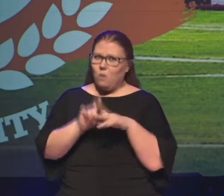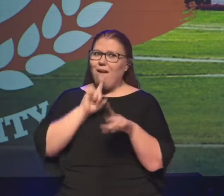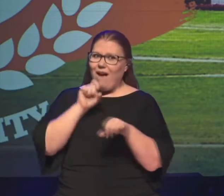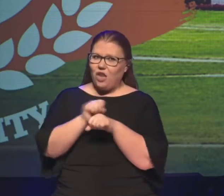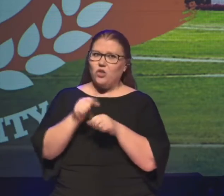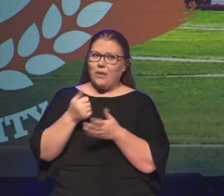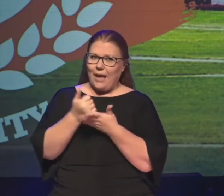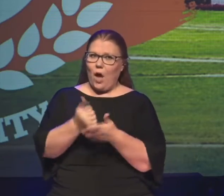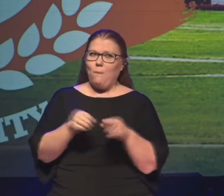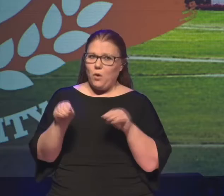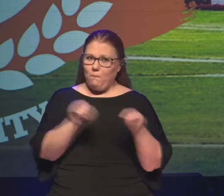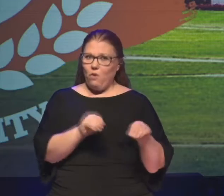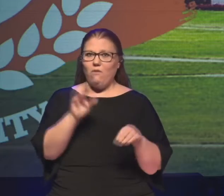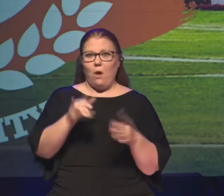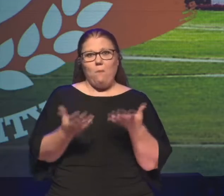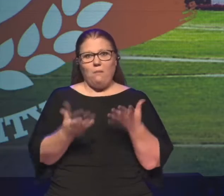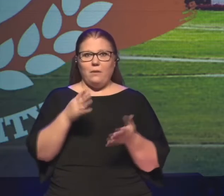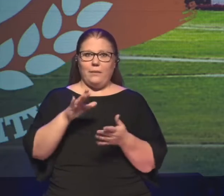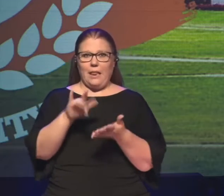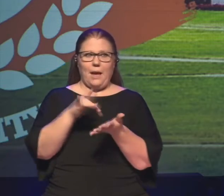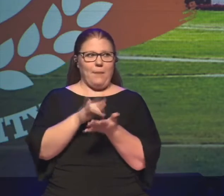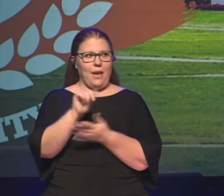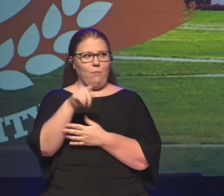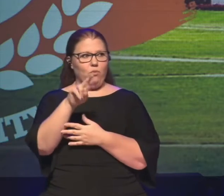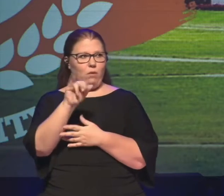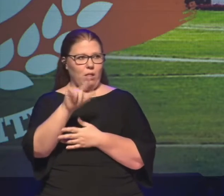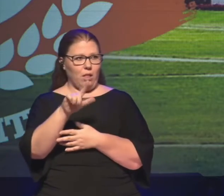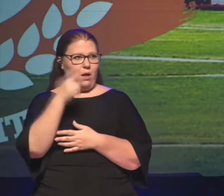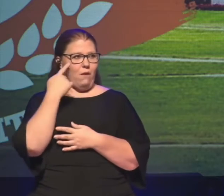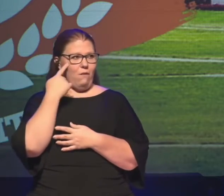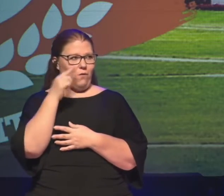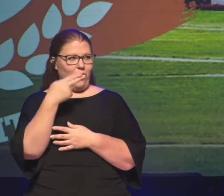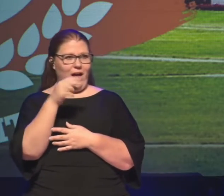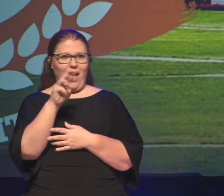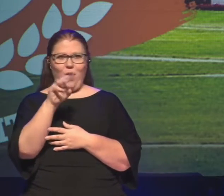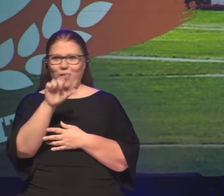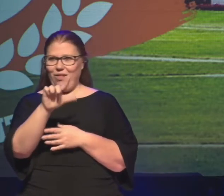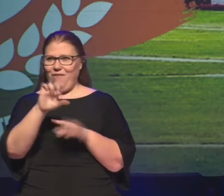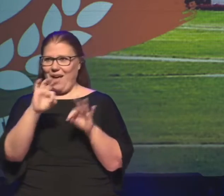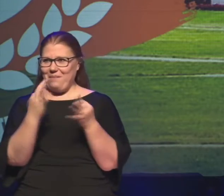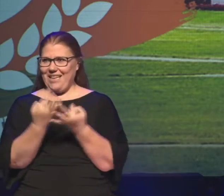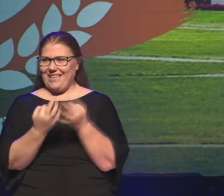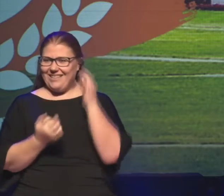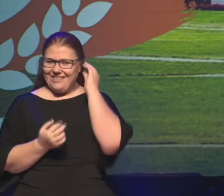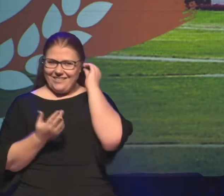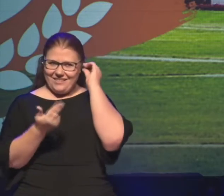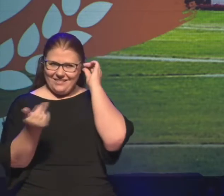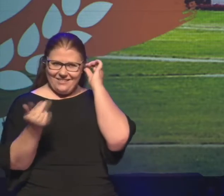move. And that's probably going to be like mid-April for the Howell family. If you wanna.